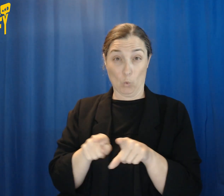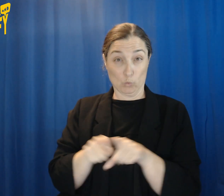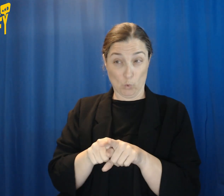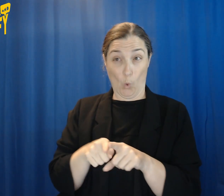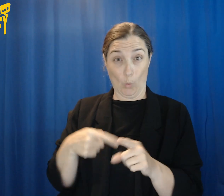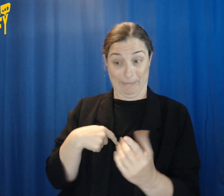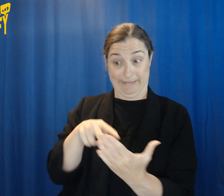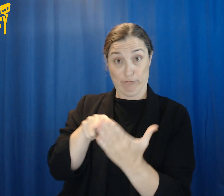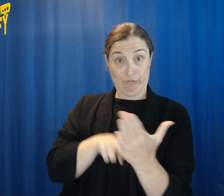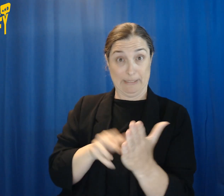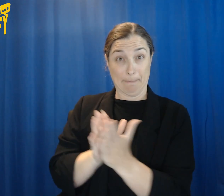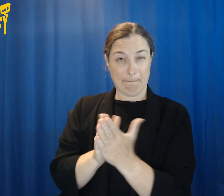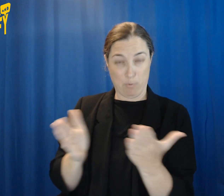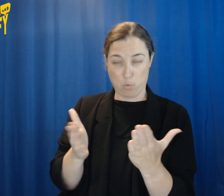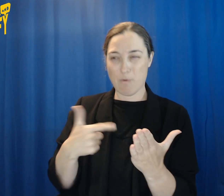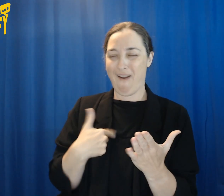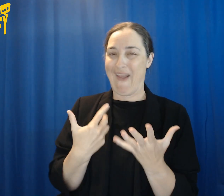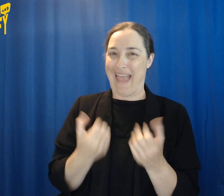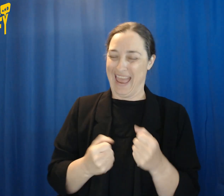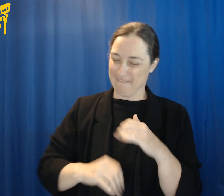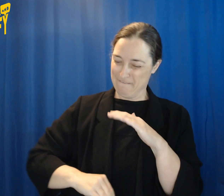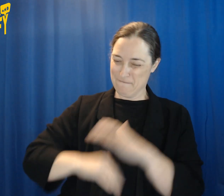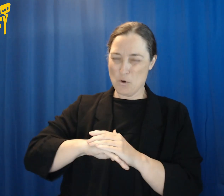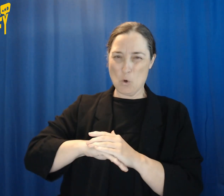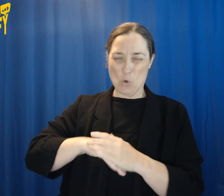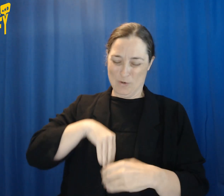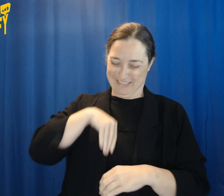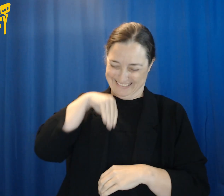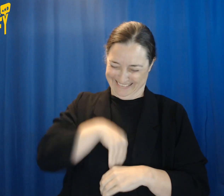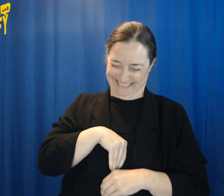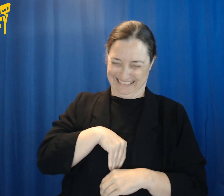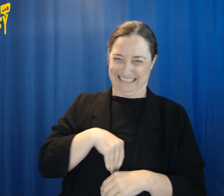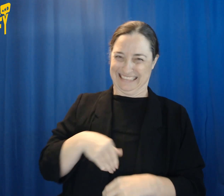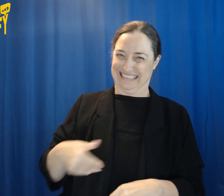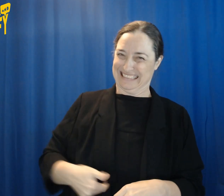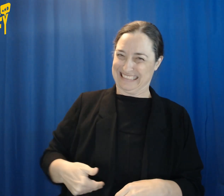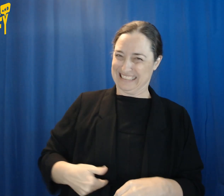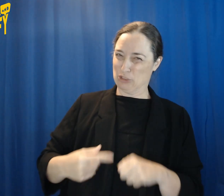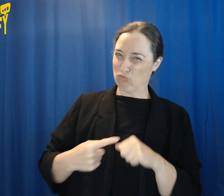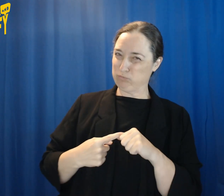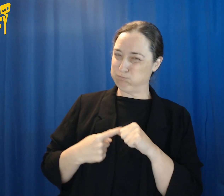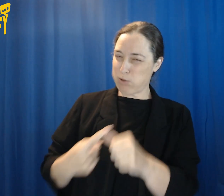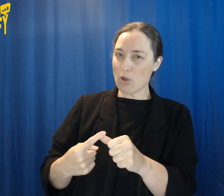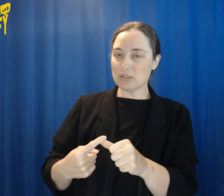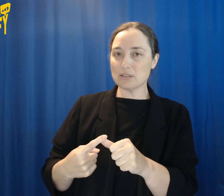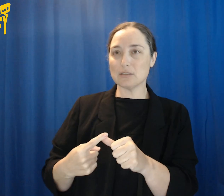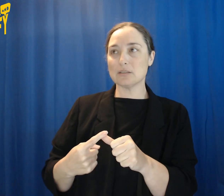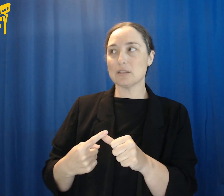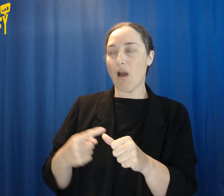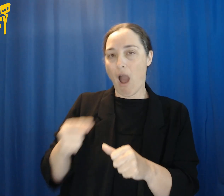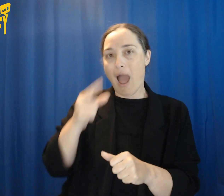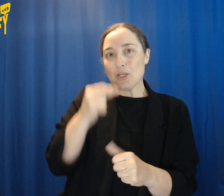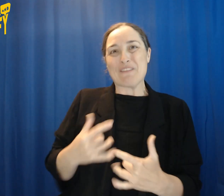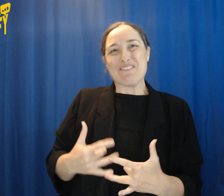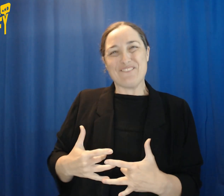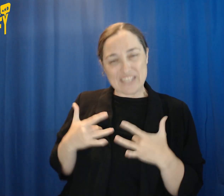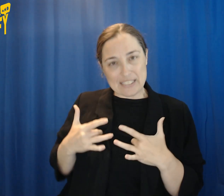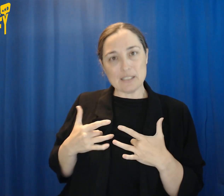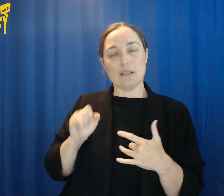very visceral response reading your book where I felt your isolation and I felt your love